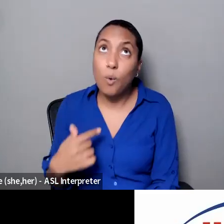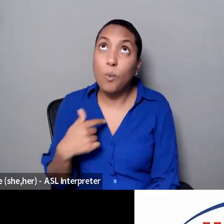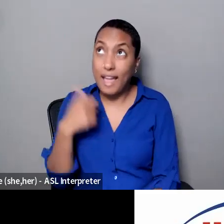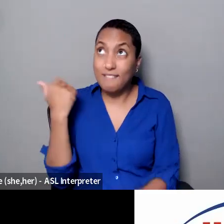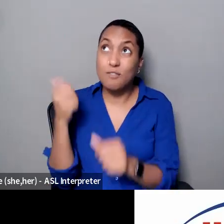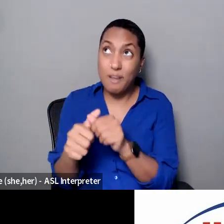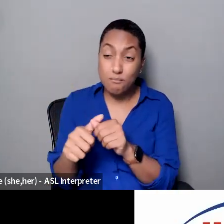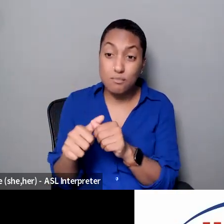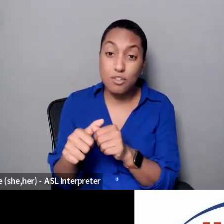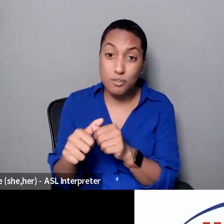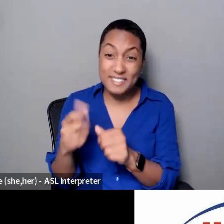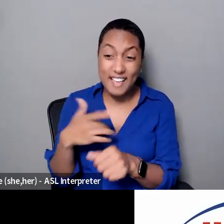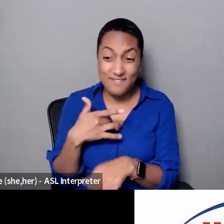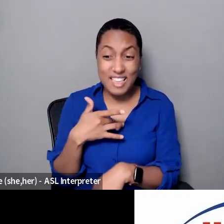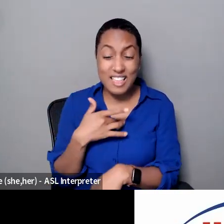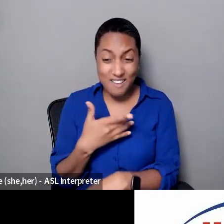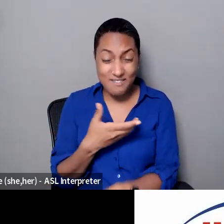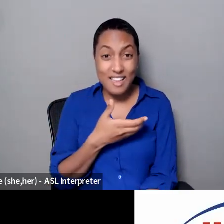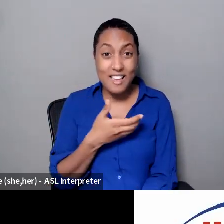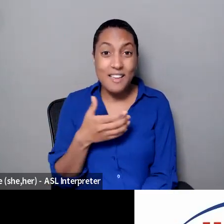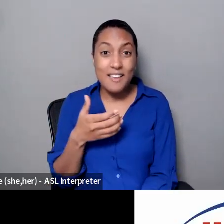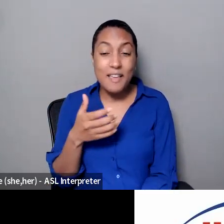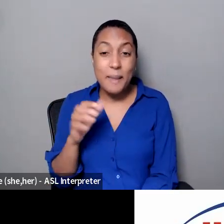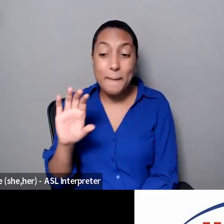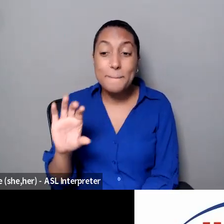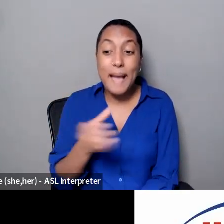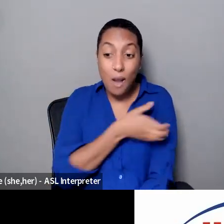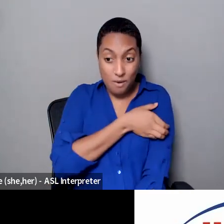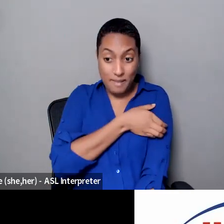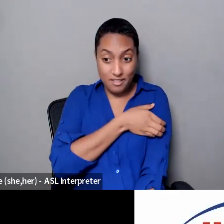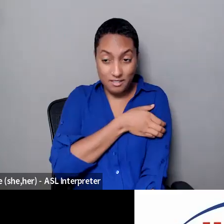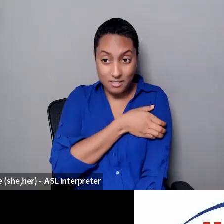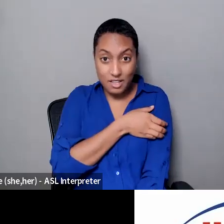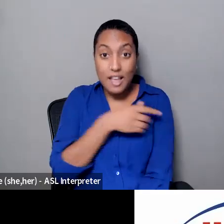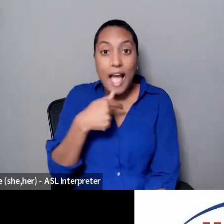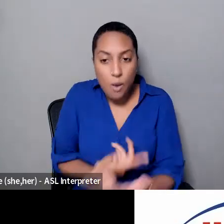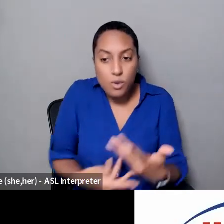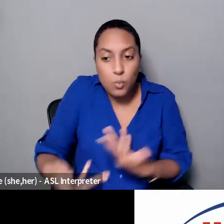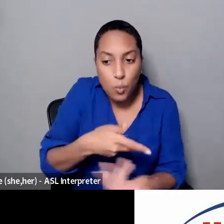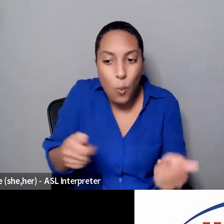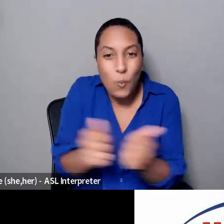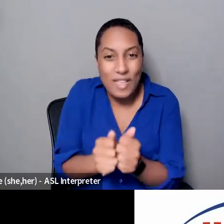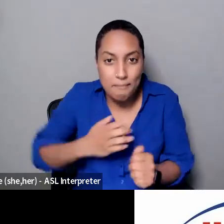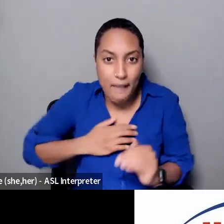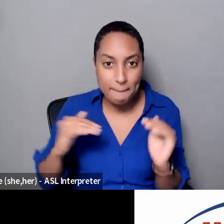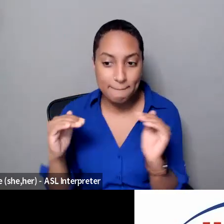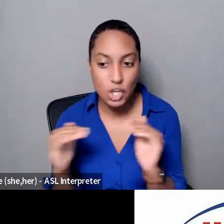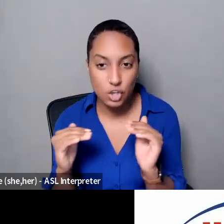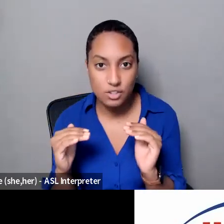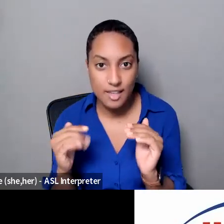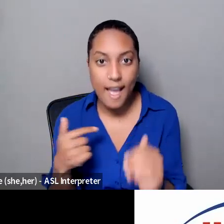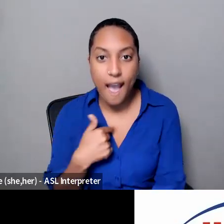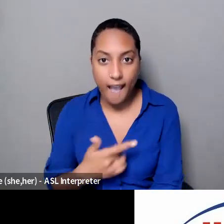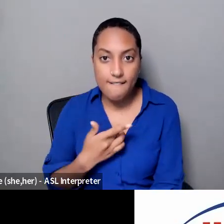empowerment that I gained by being with my peers. Because as a new